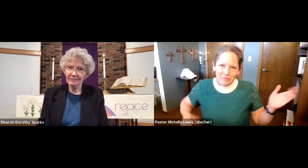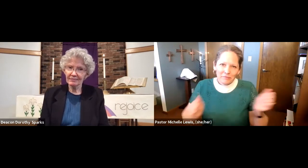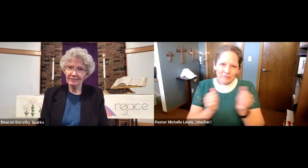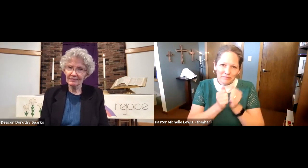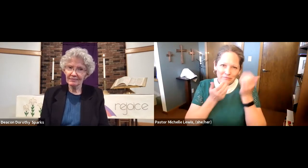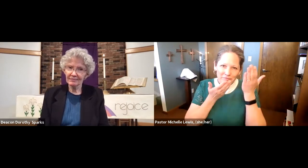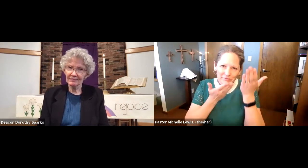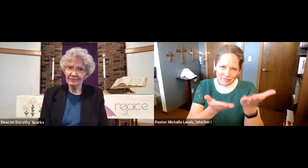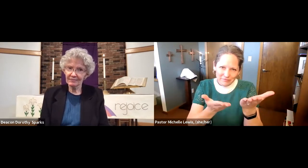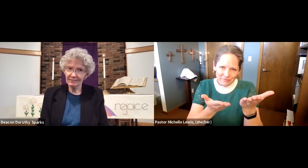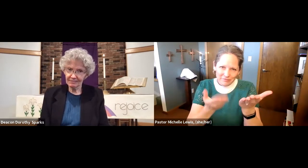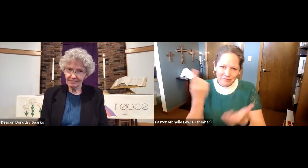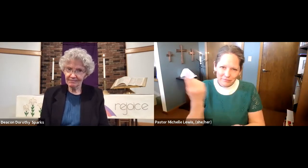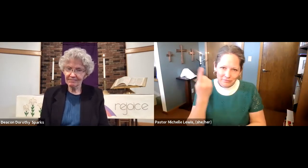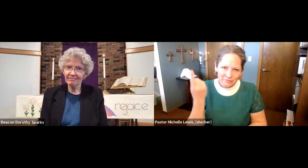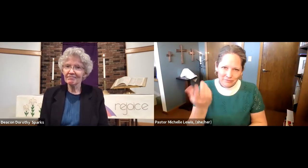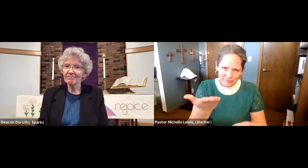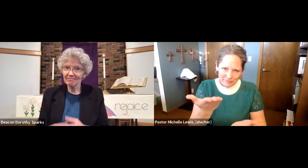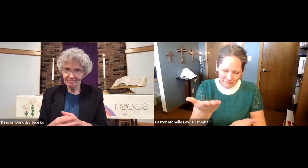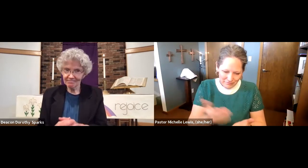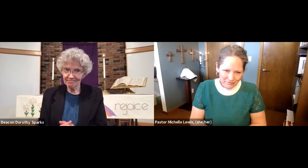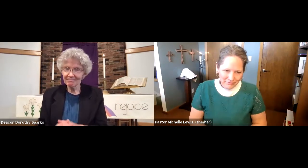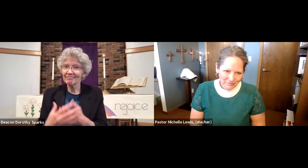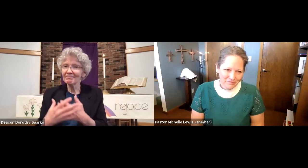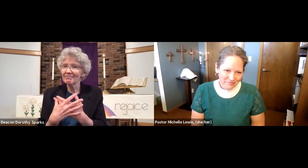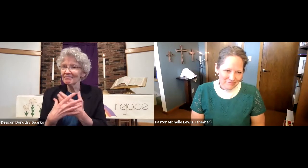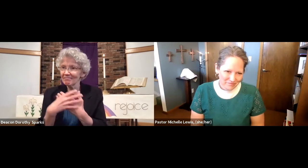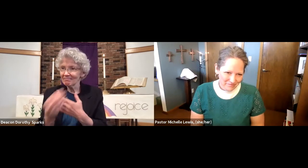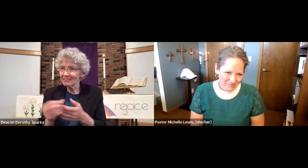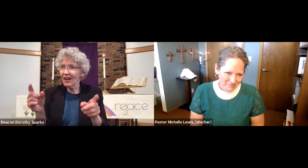May the peace of the Lord be with you always,